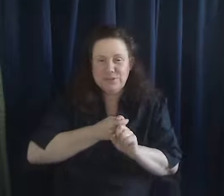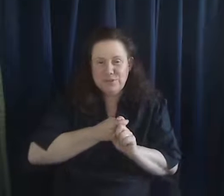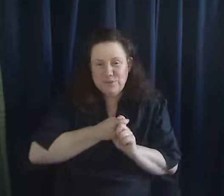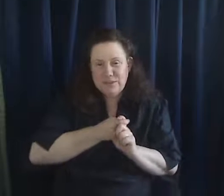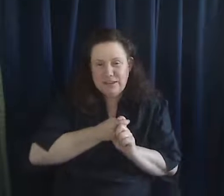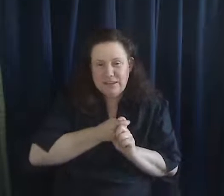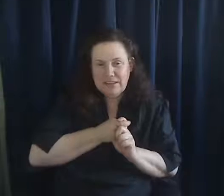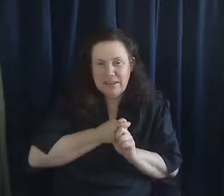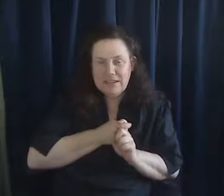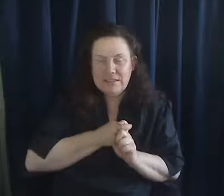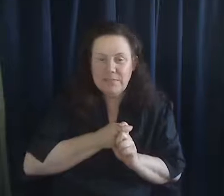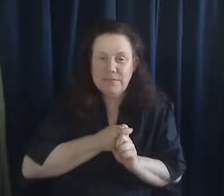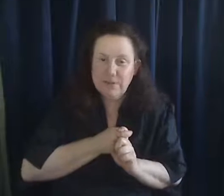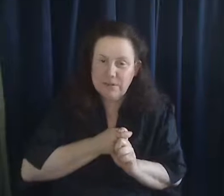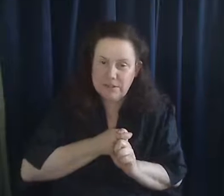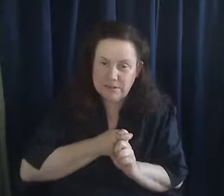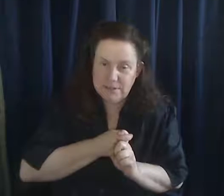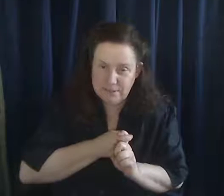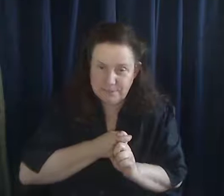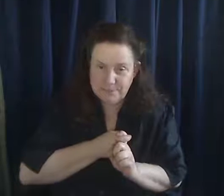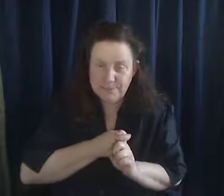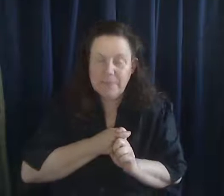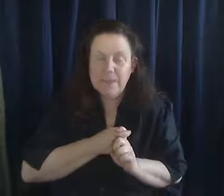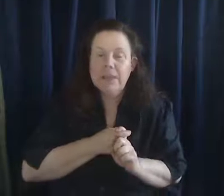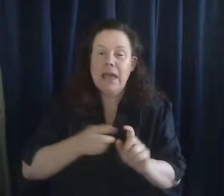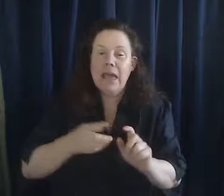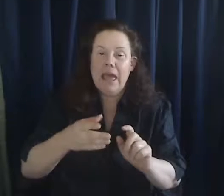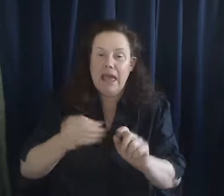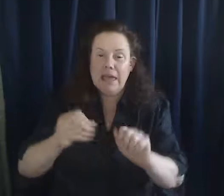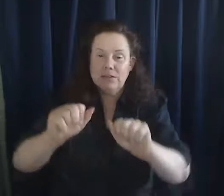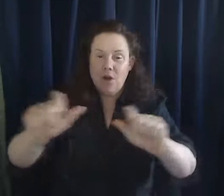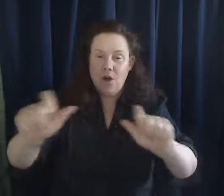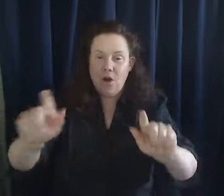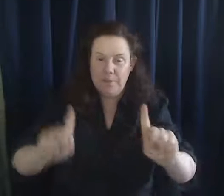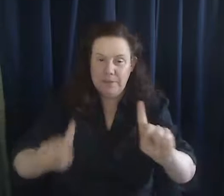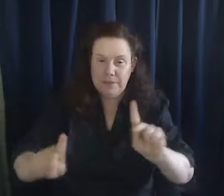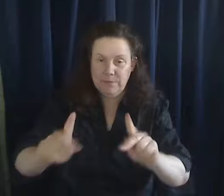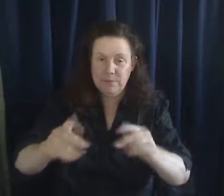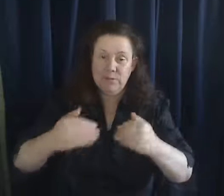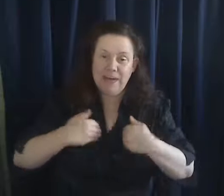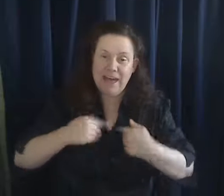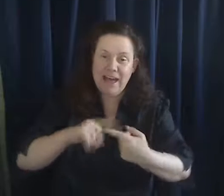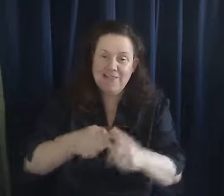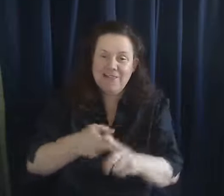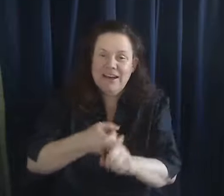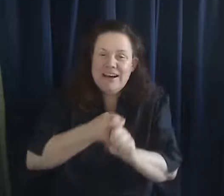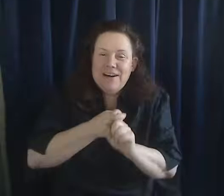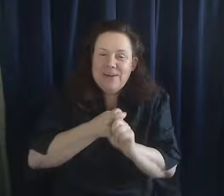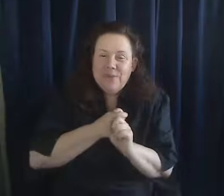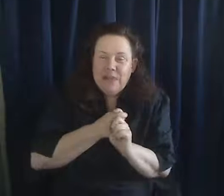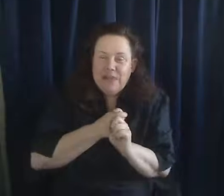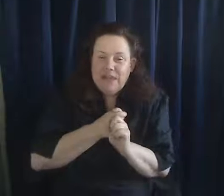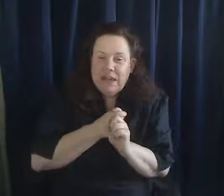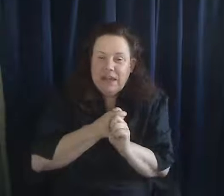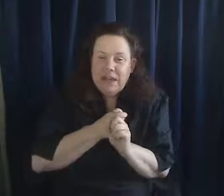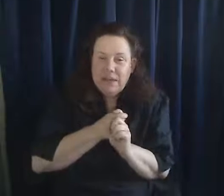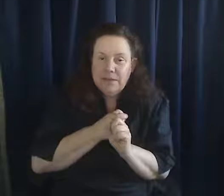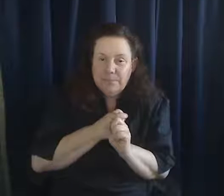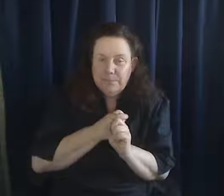to me as something very near and dear. And all people would have a friend. And I